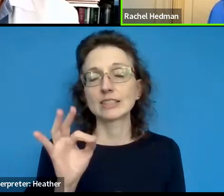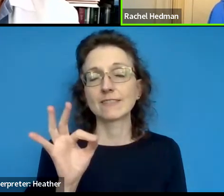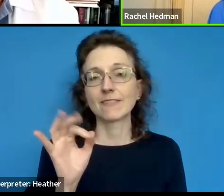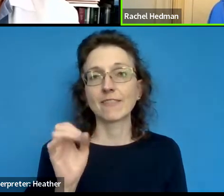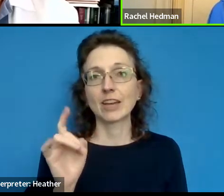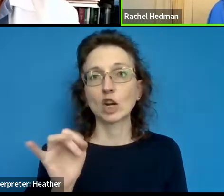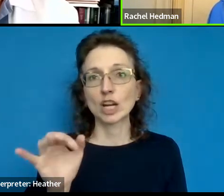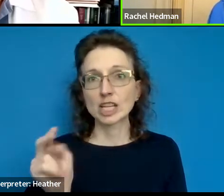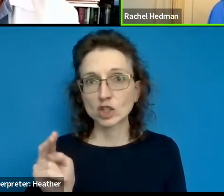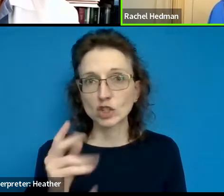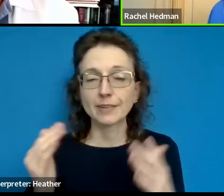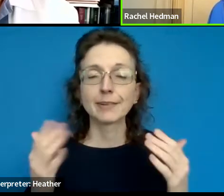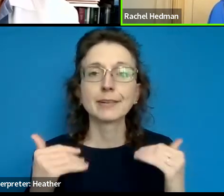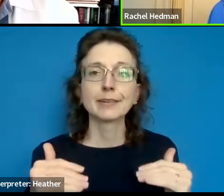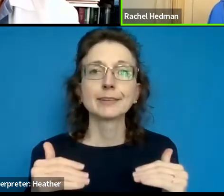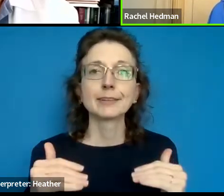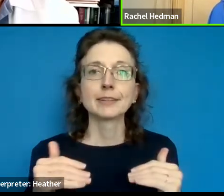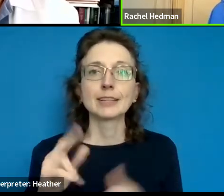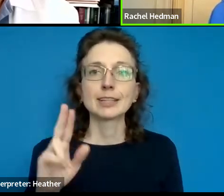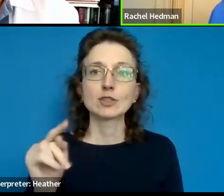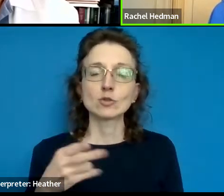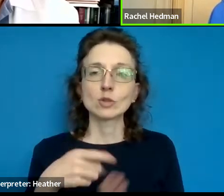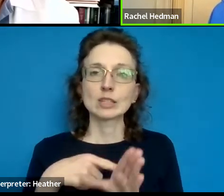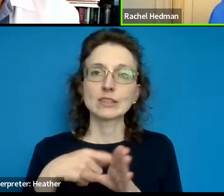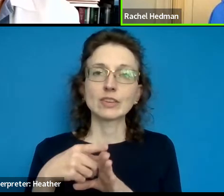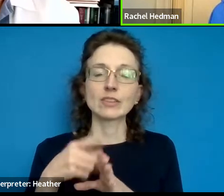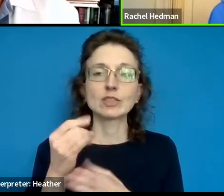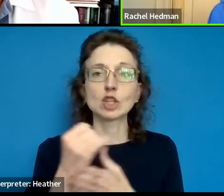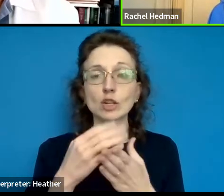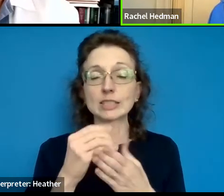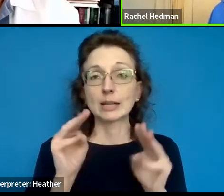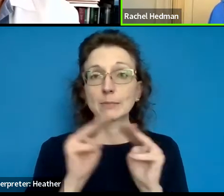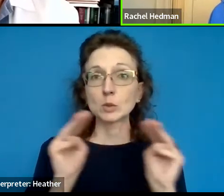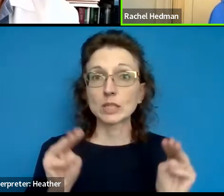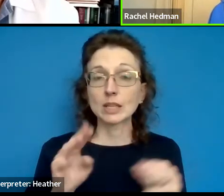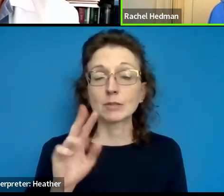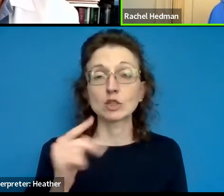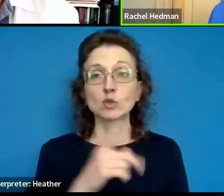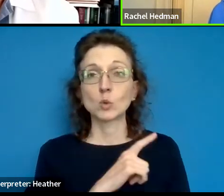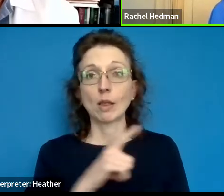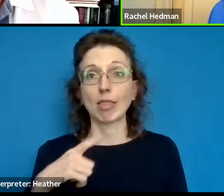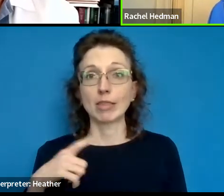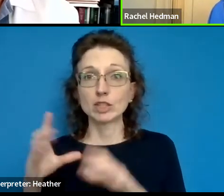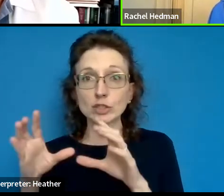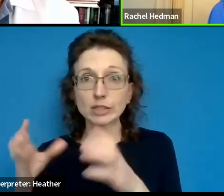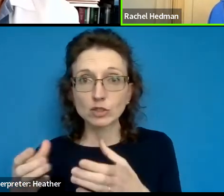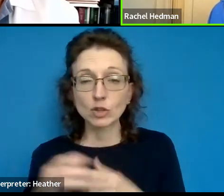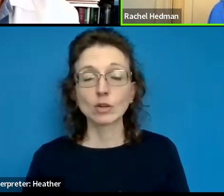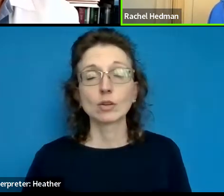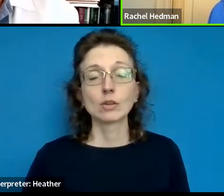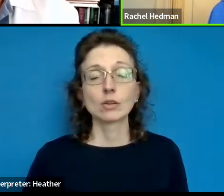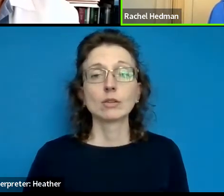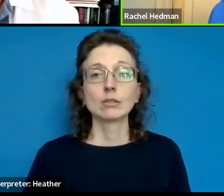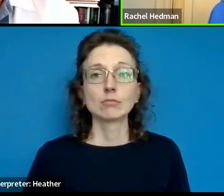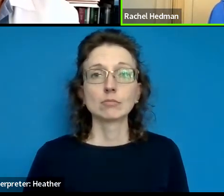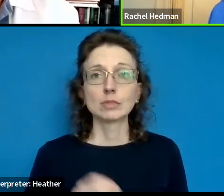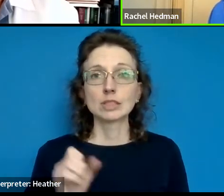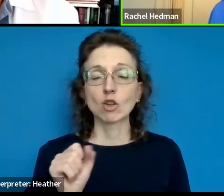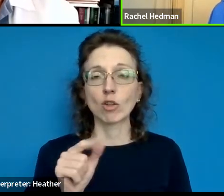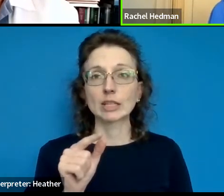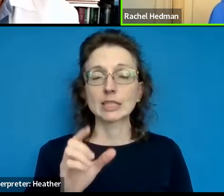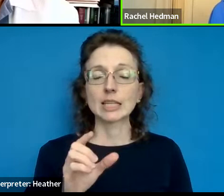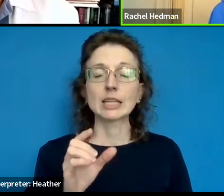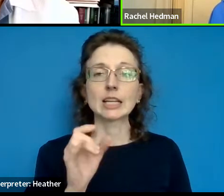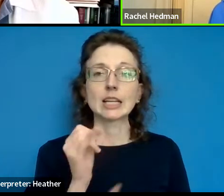We have the Utah Division of Arts and Museums, Utah Legislature. We have the Salt Lake City